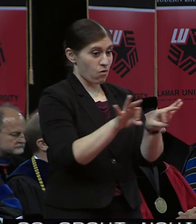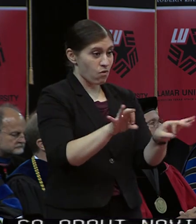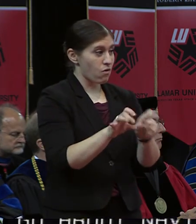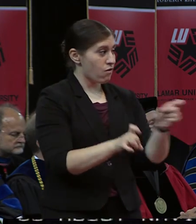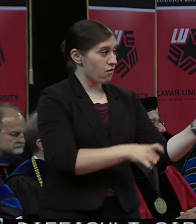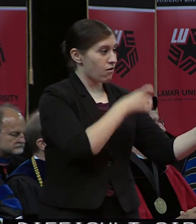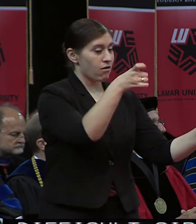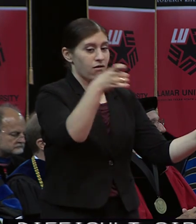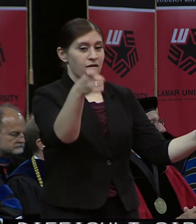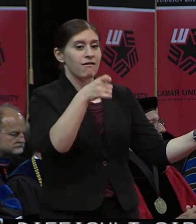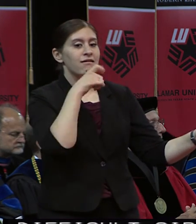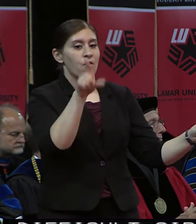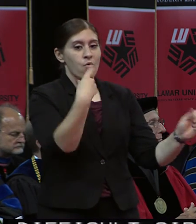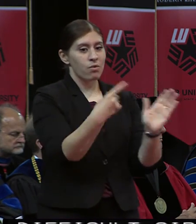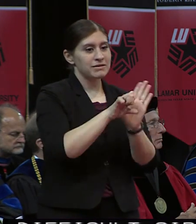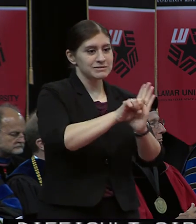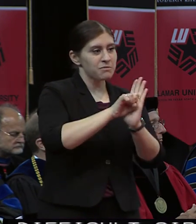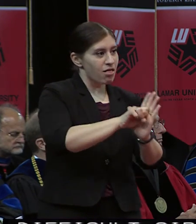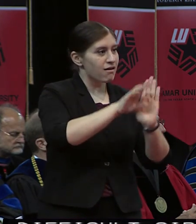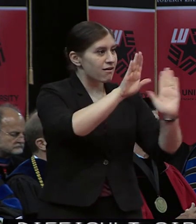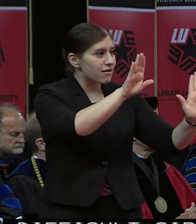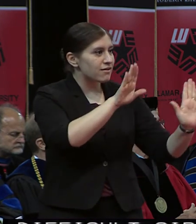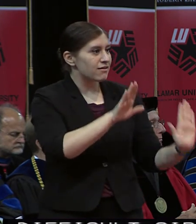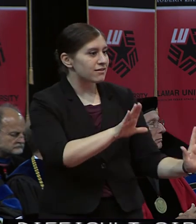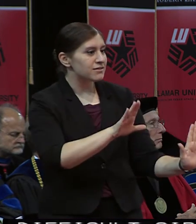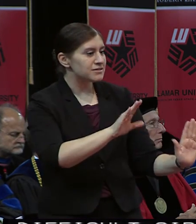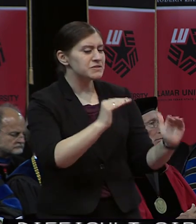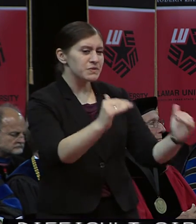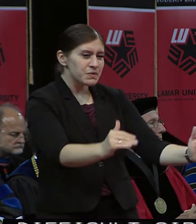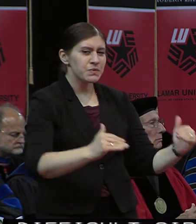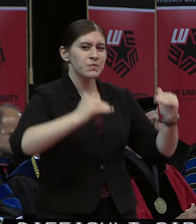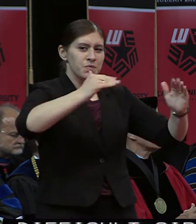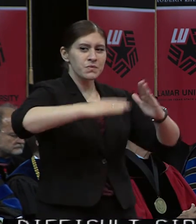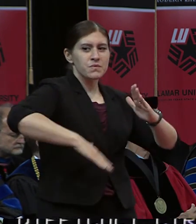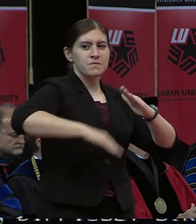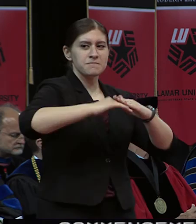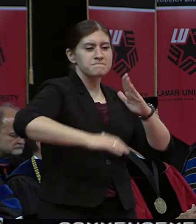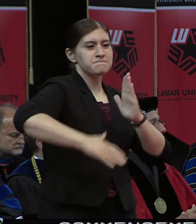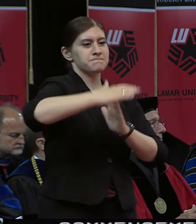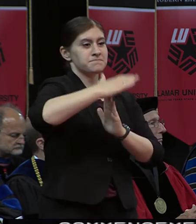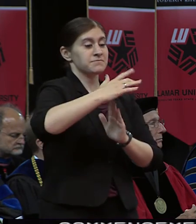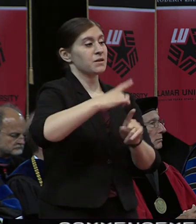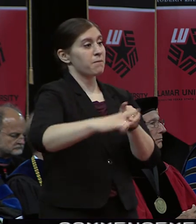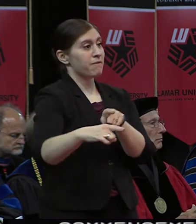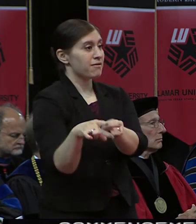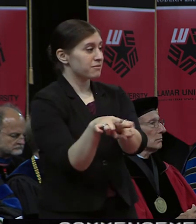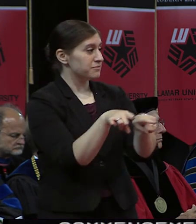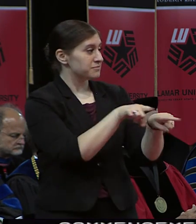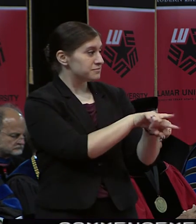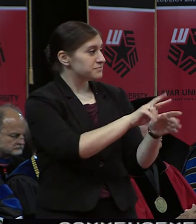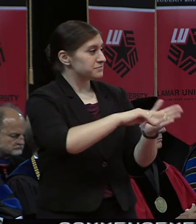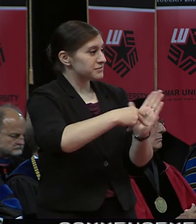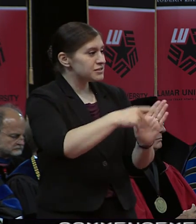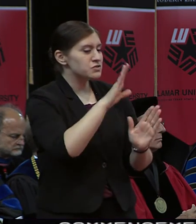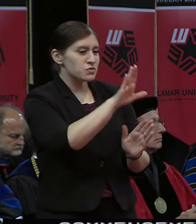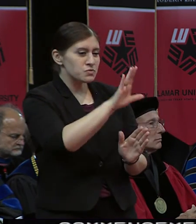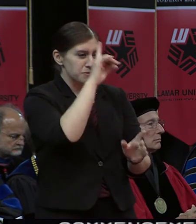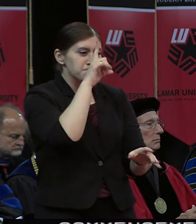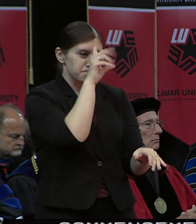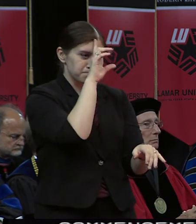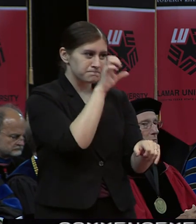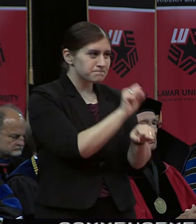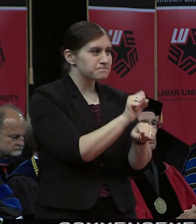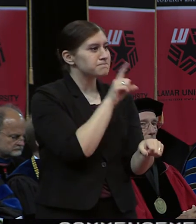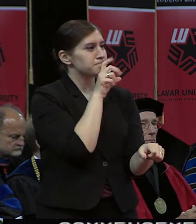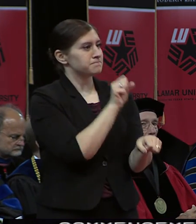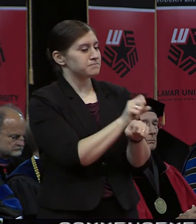receive not only symbolizes excellence at its highest level, but it also symbolizes a commitment to